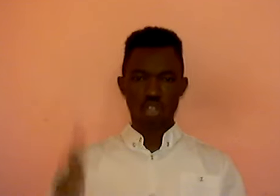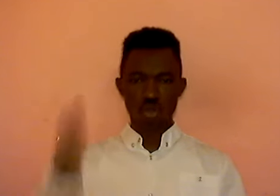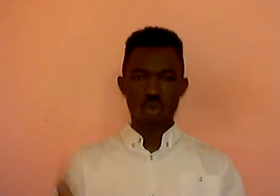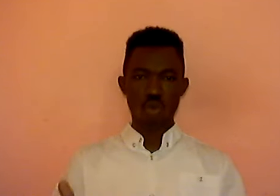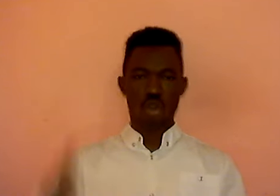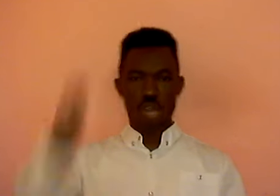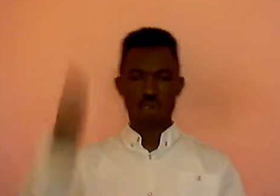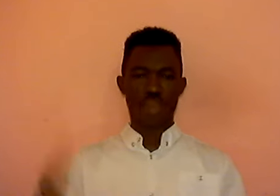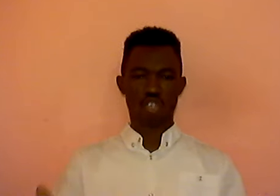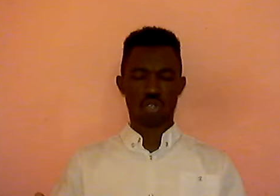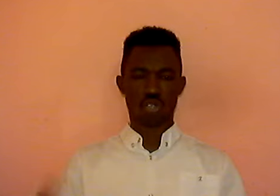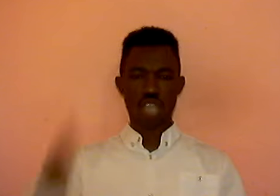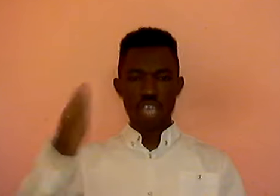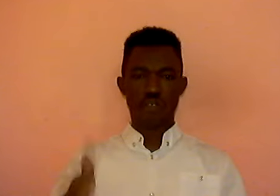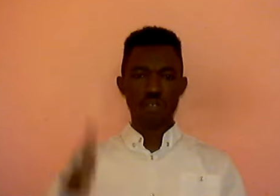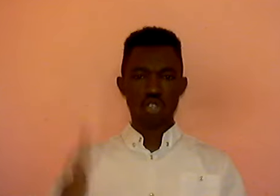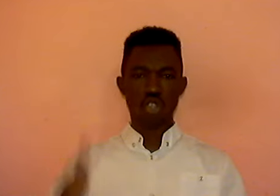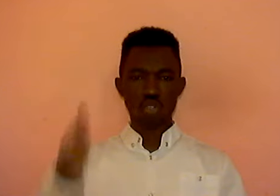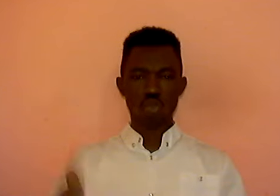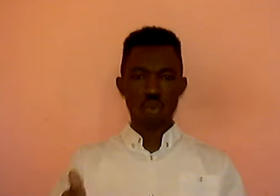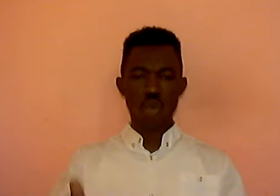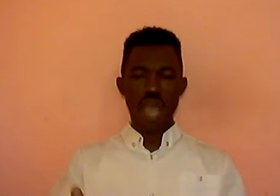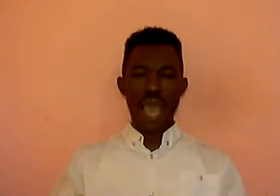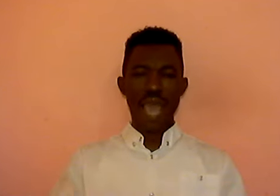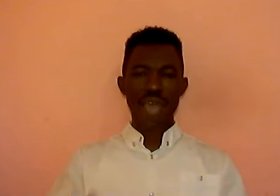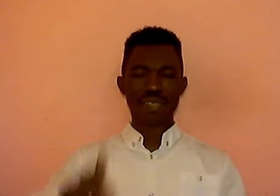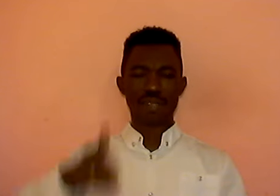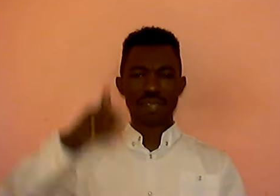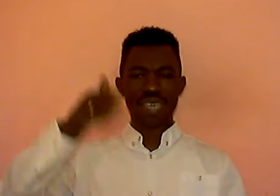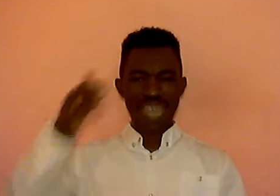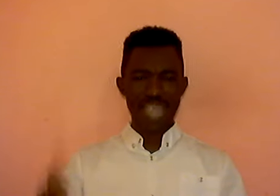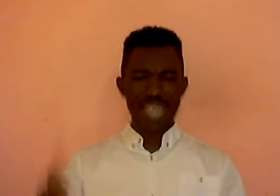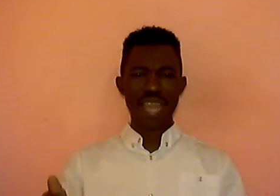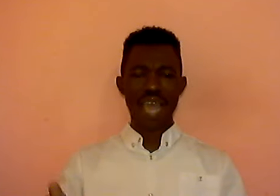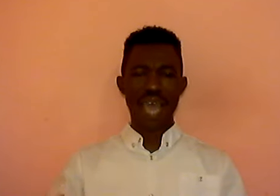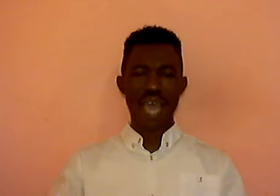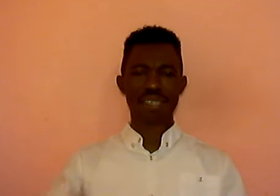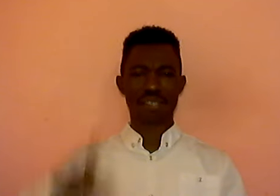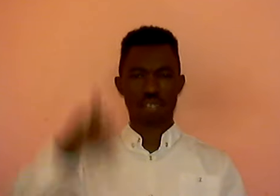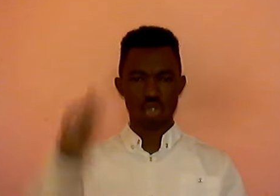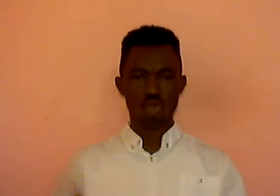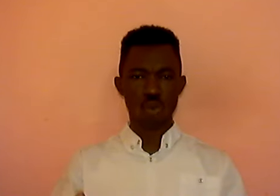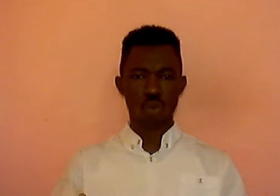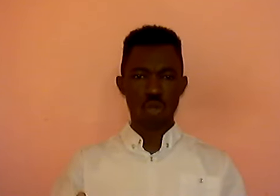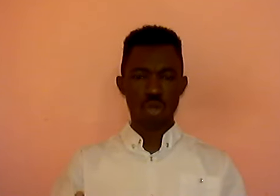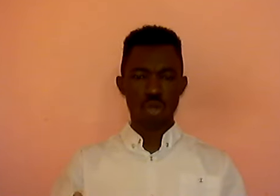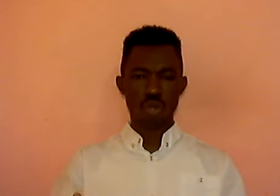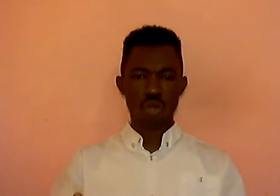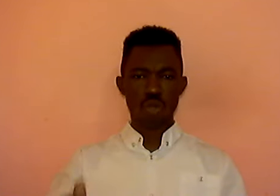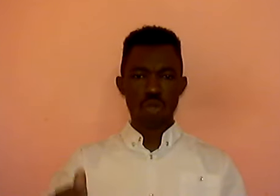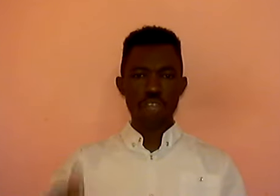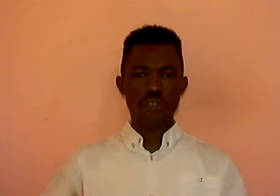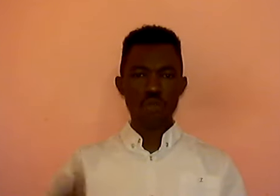go righteous, if you did not go as clean as snow, if you did